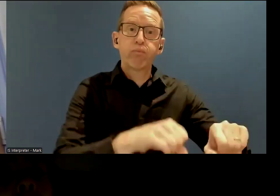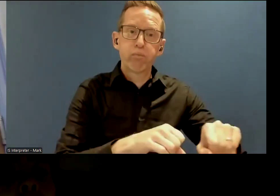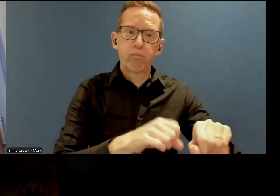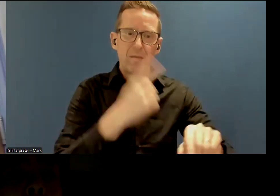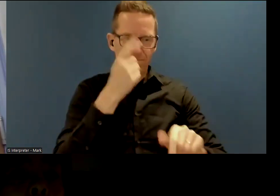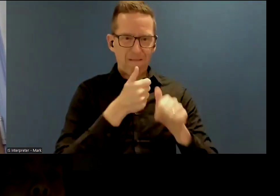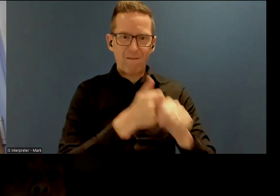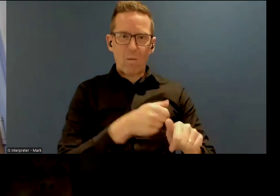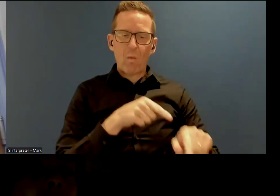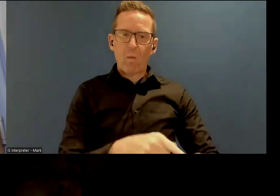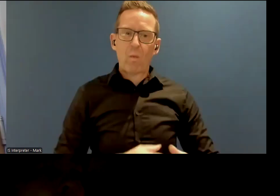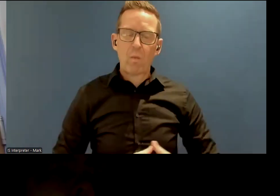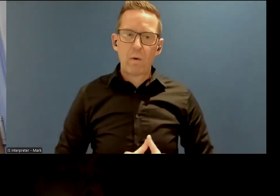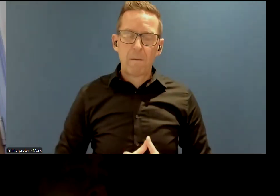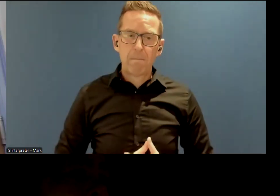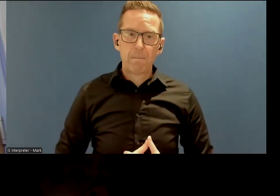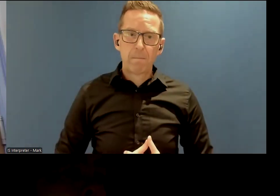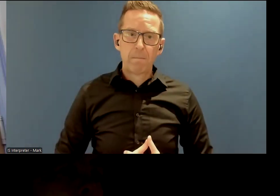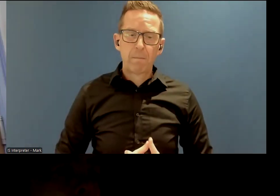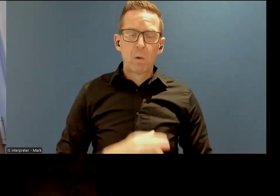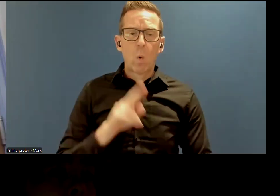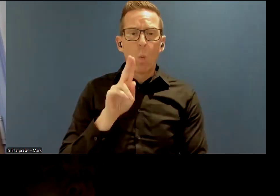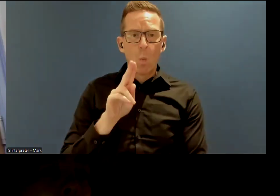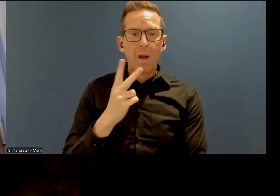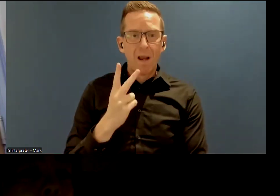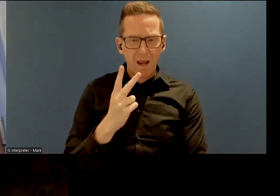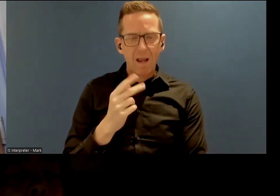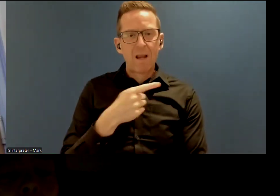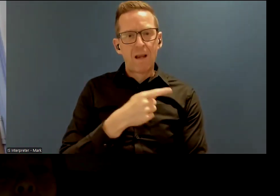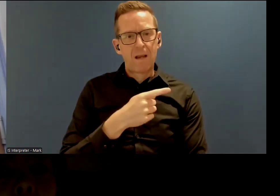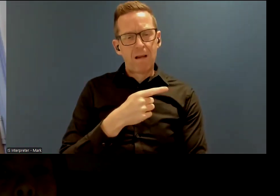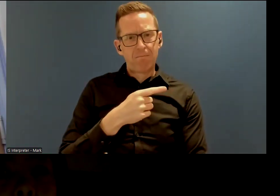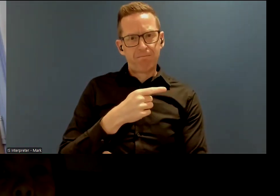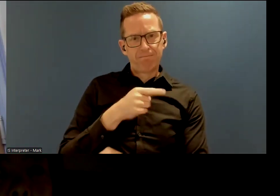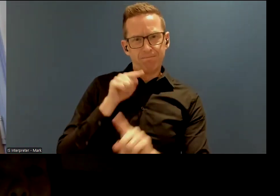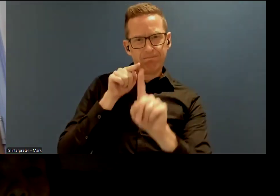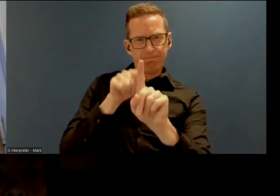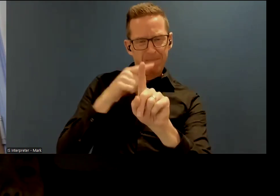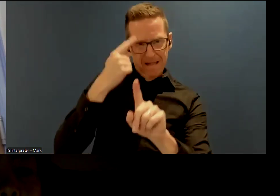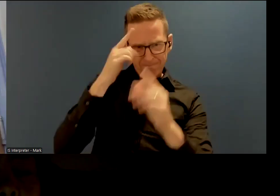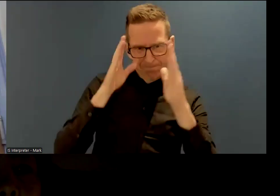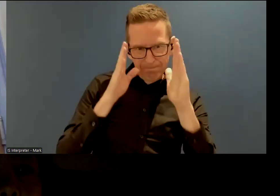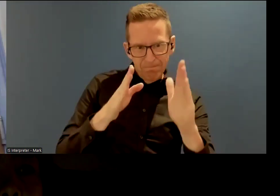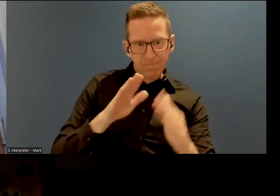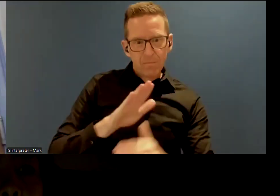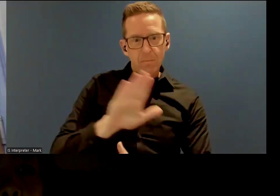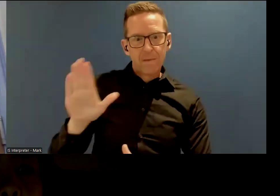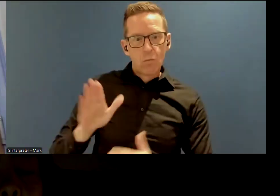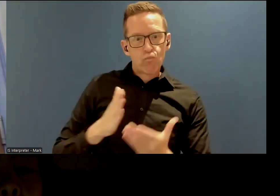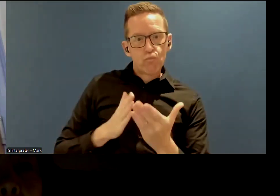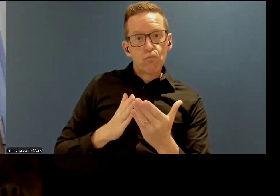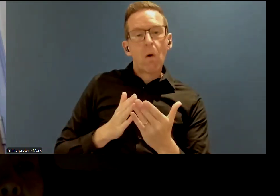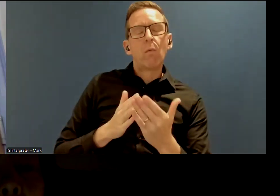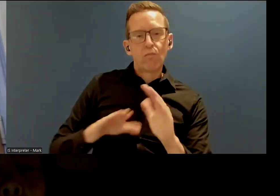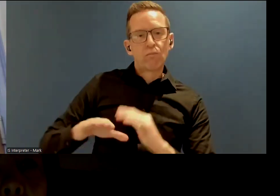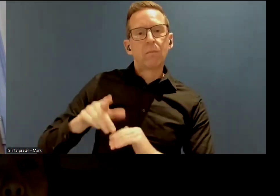also moving noticeably and increasingly towards the right. That's deeply concerning in